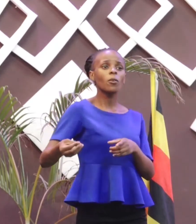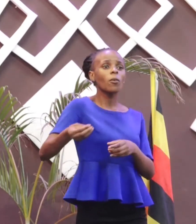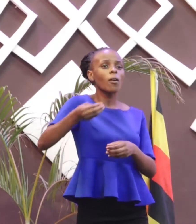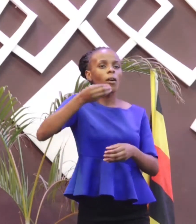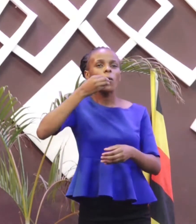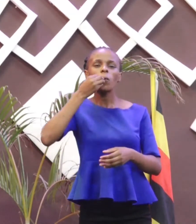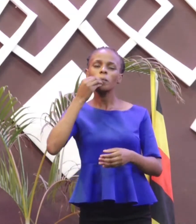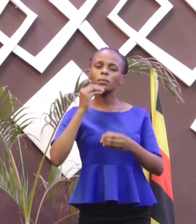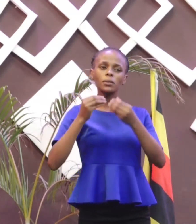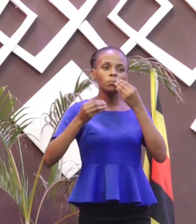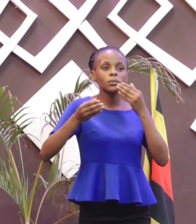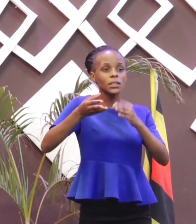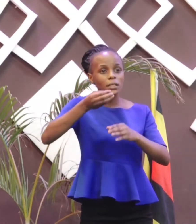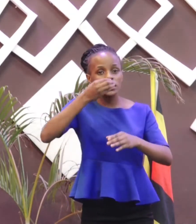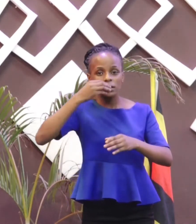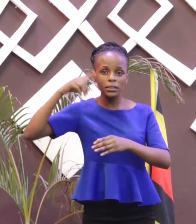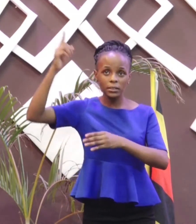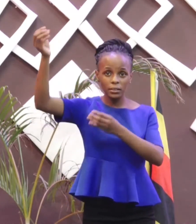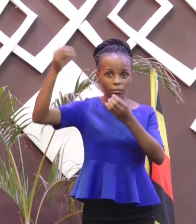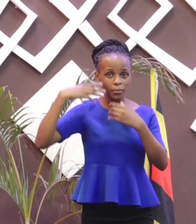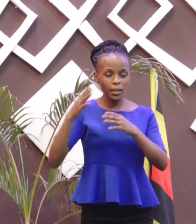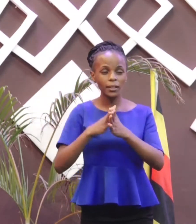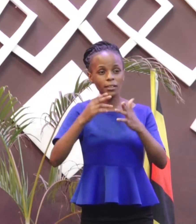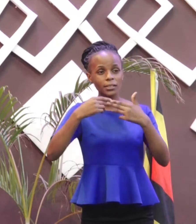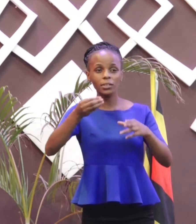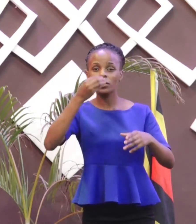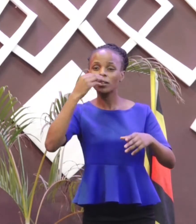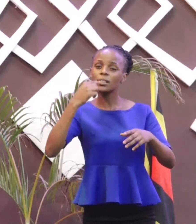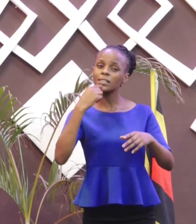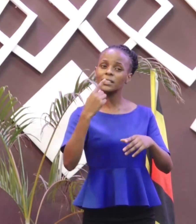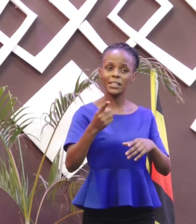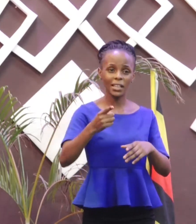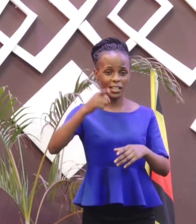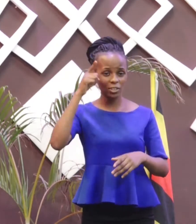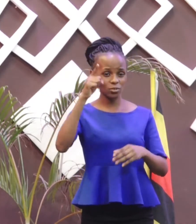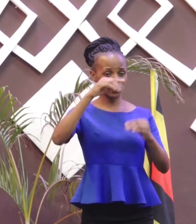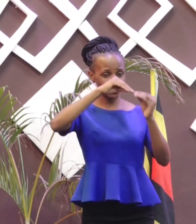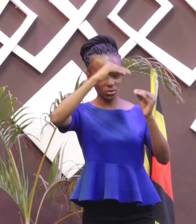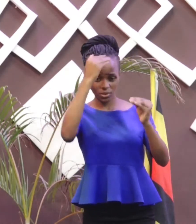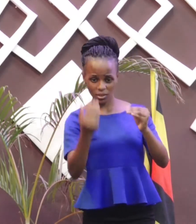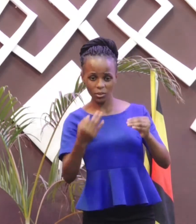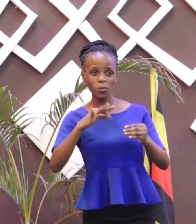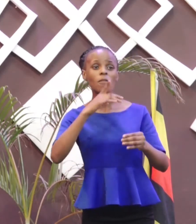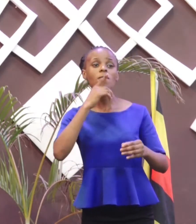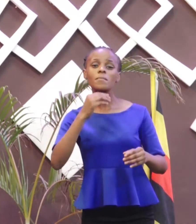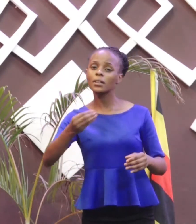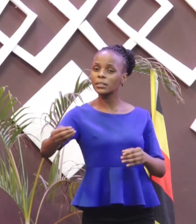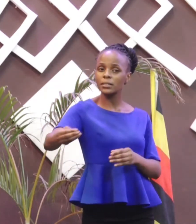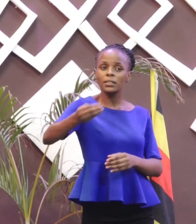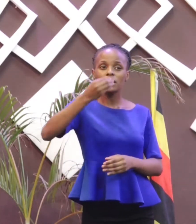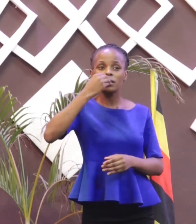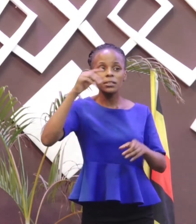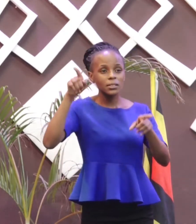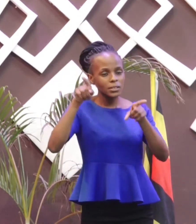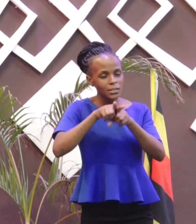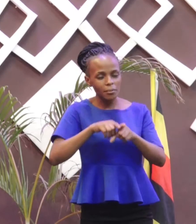the scroll to eat. Then he said to me, son of man, eat this scroll I am giving you and